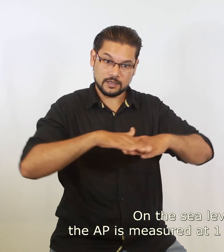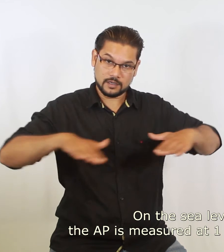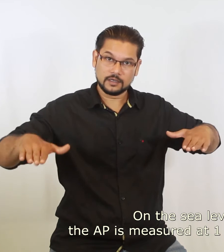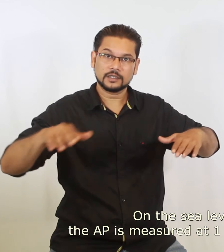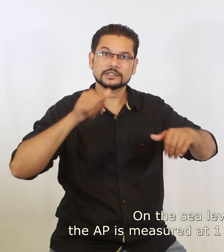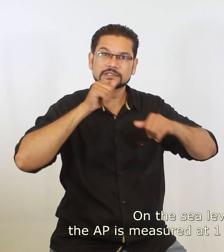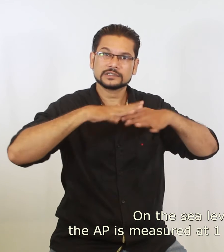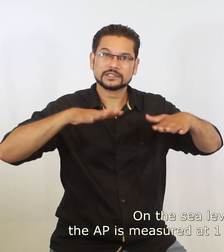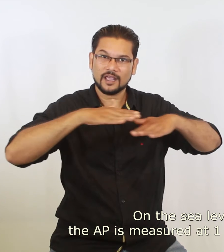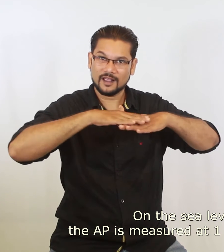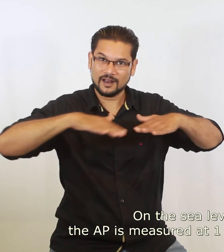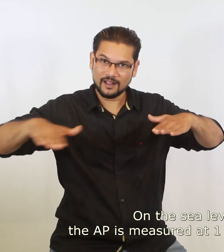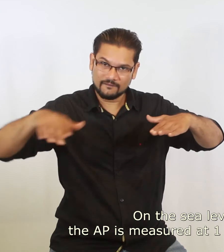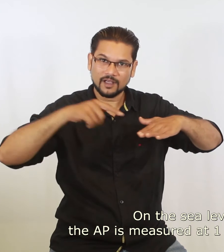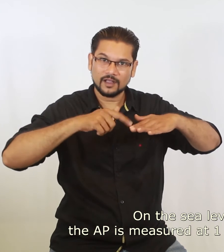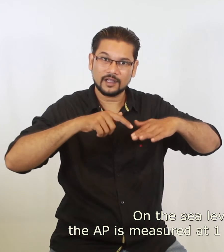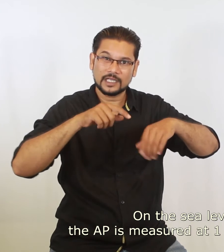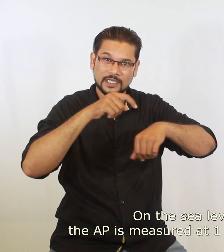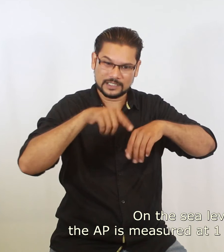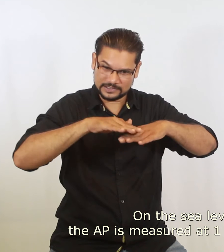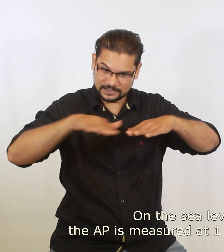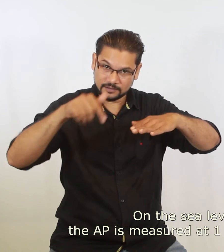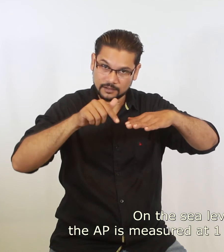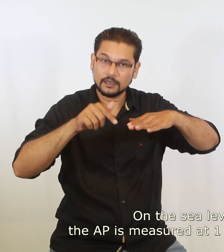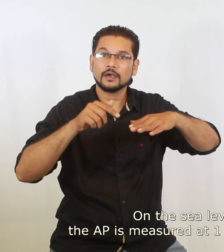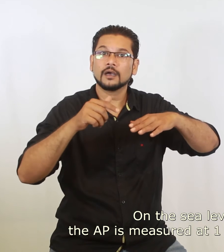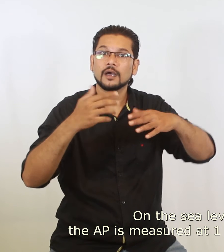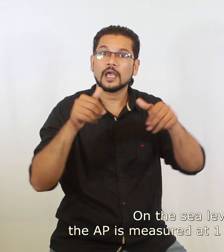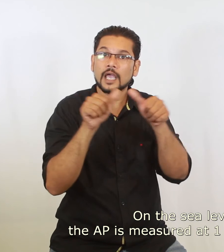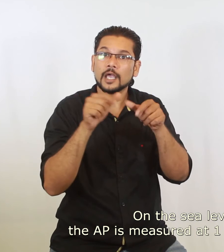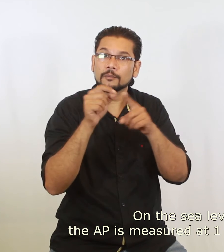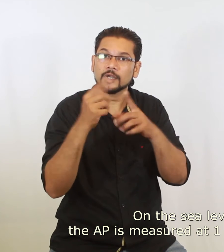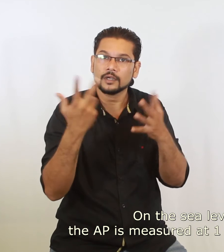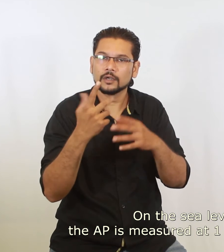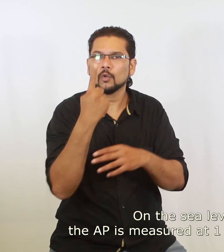On the sea level, the AP is measured at 1 atmosphere.